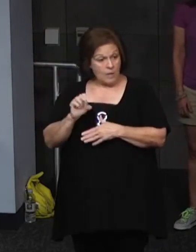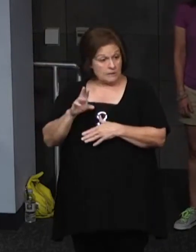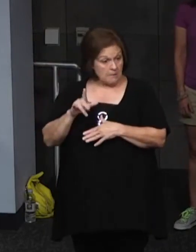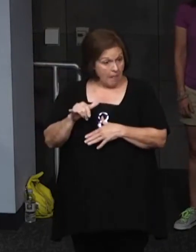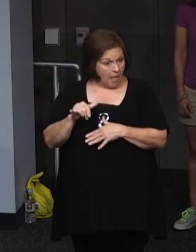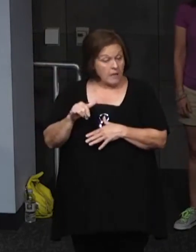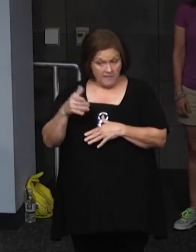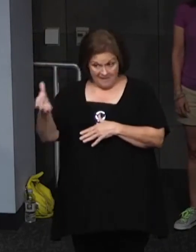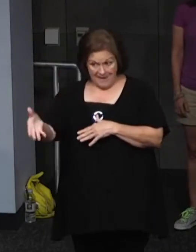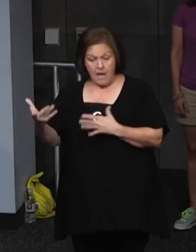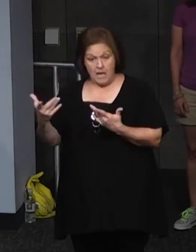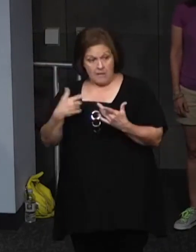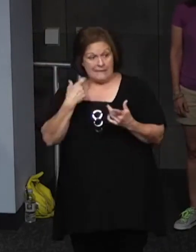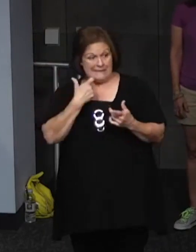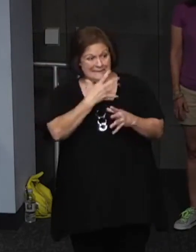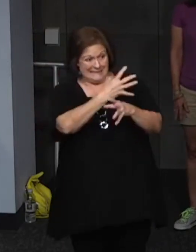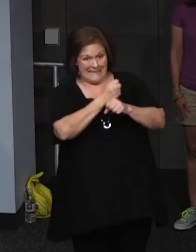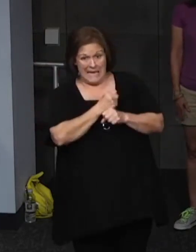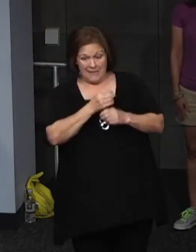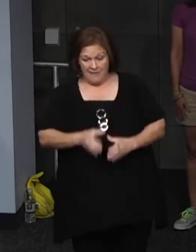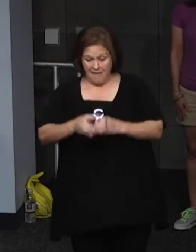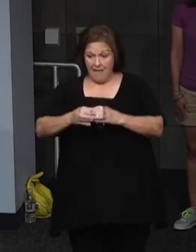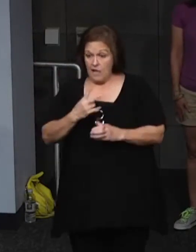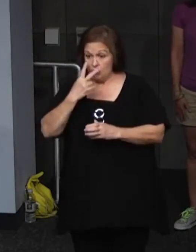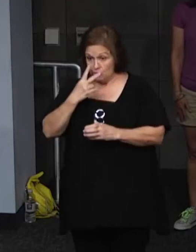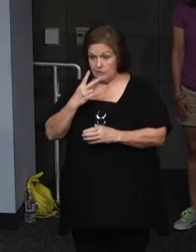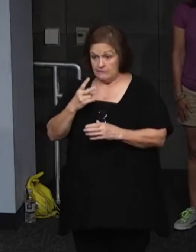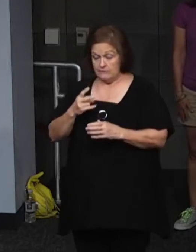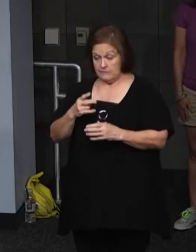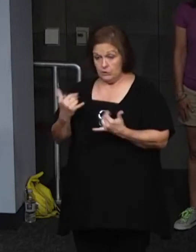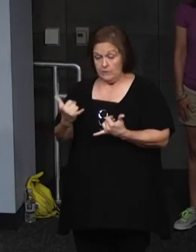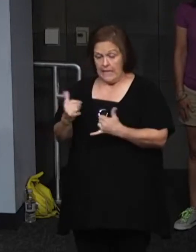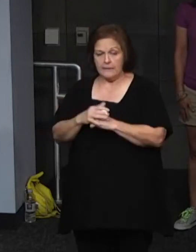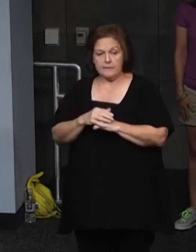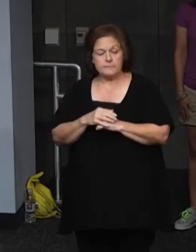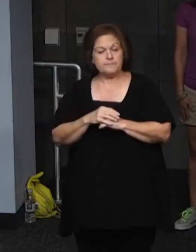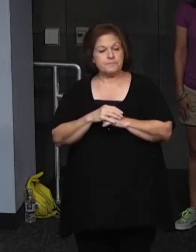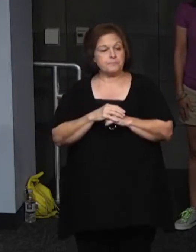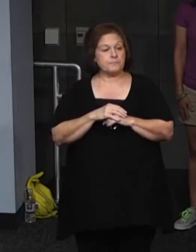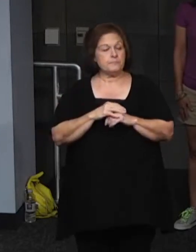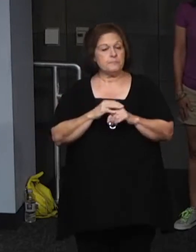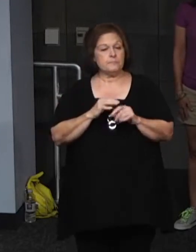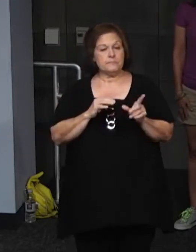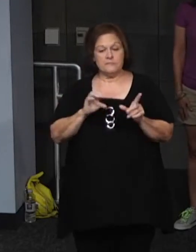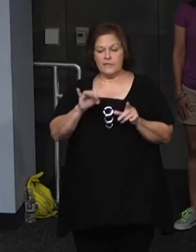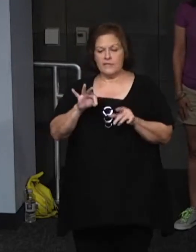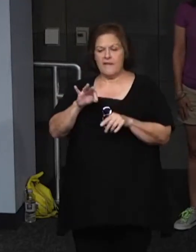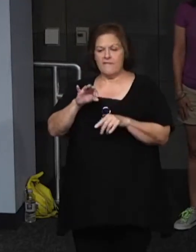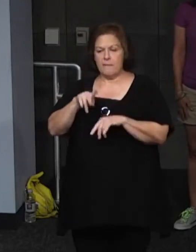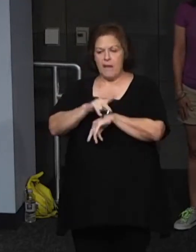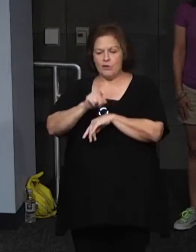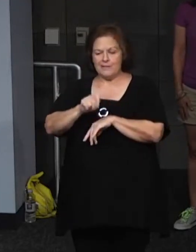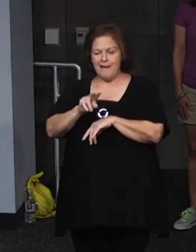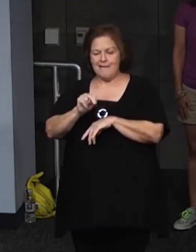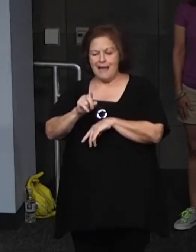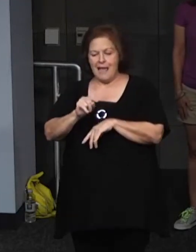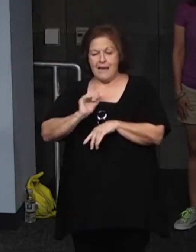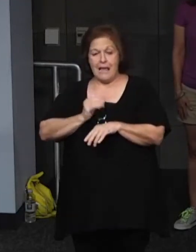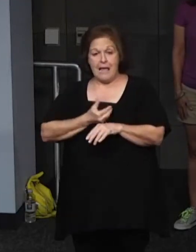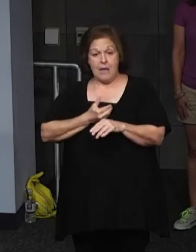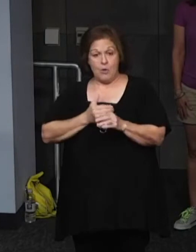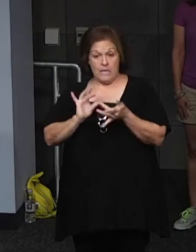some oxygen tank resupplies today. Again, donations are pouring in. Check our jeffparish.net and our social